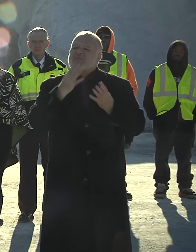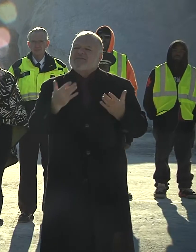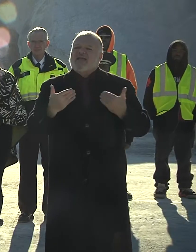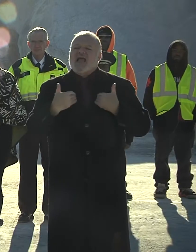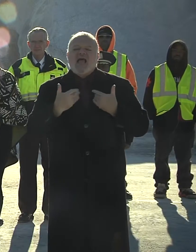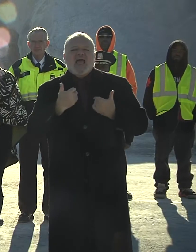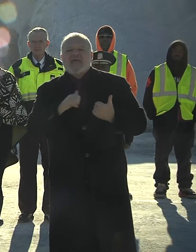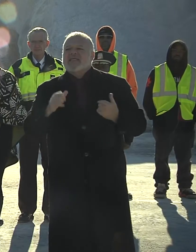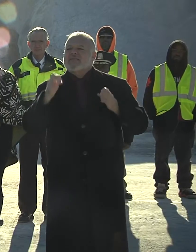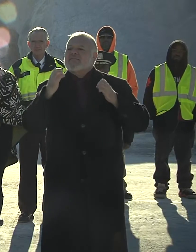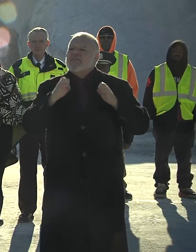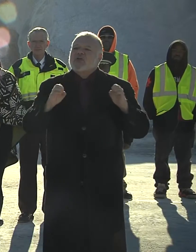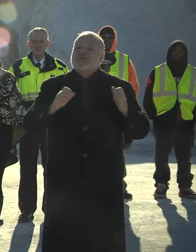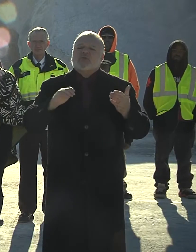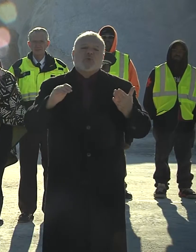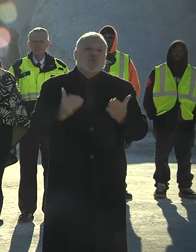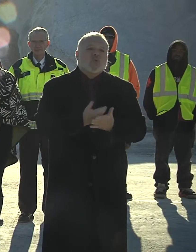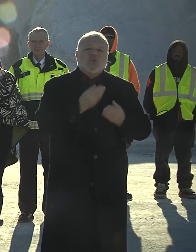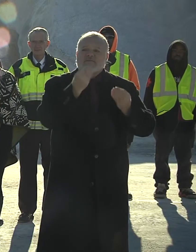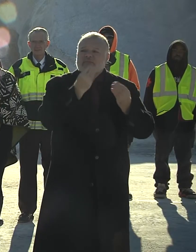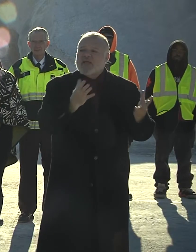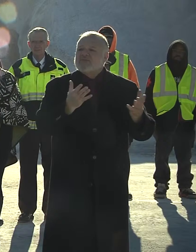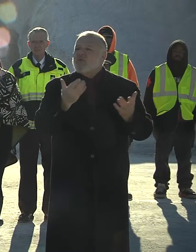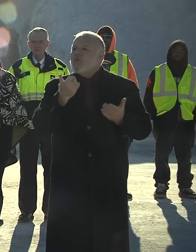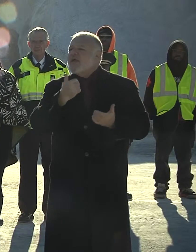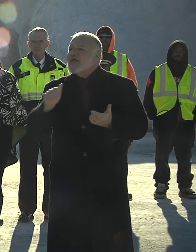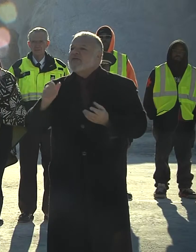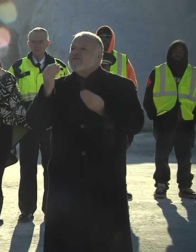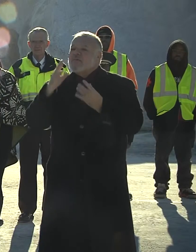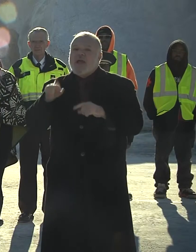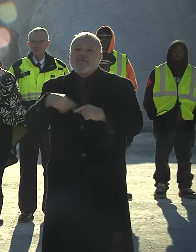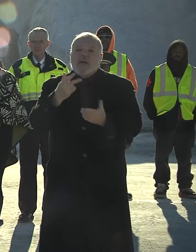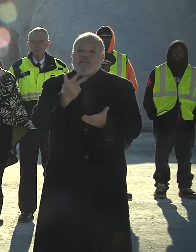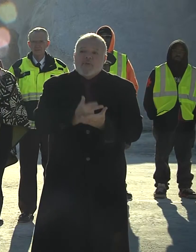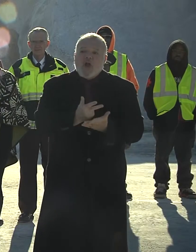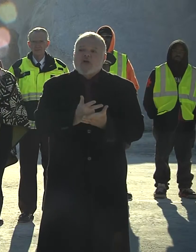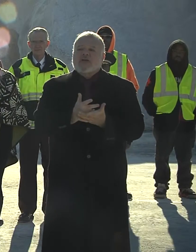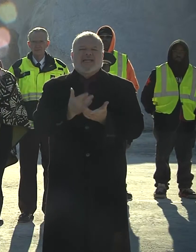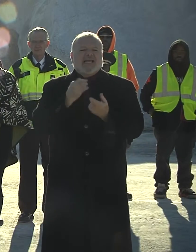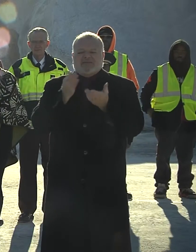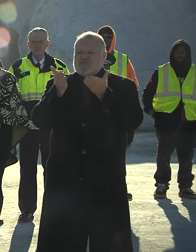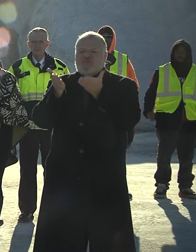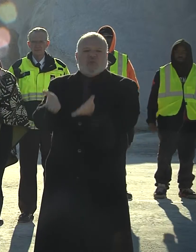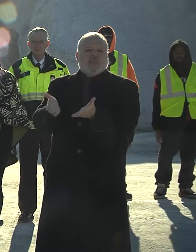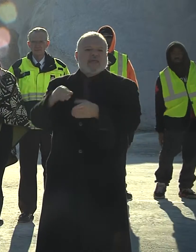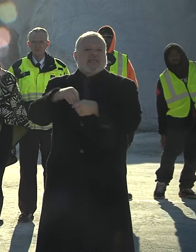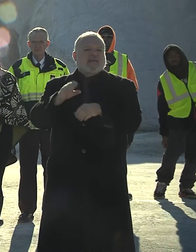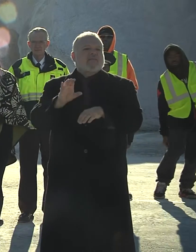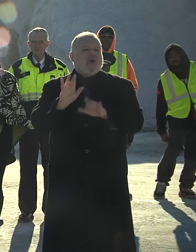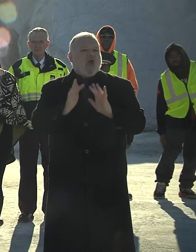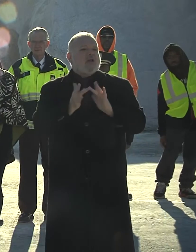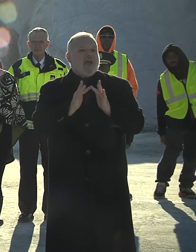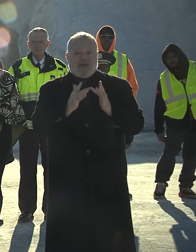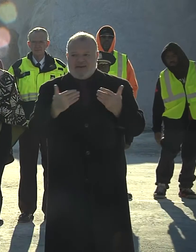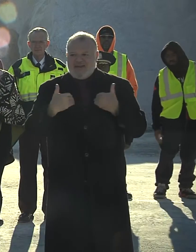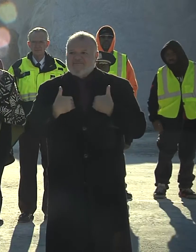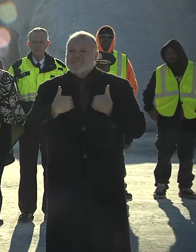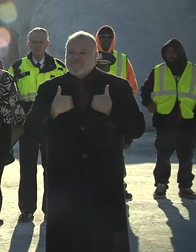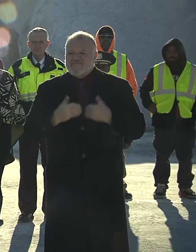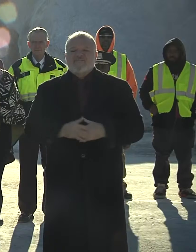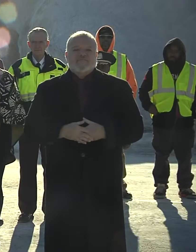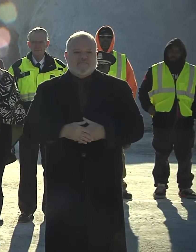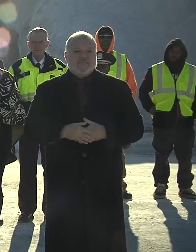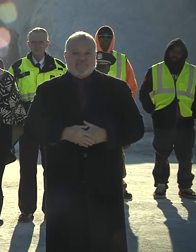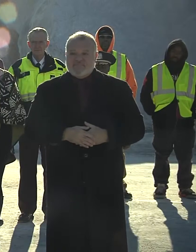need. As we know, information can change pretty quickly. We also want to just make sure everybody knows about our Alert